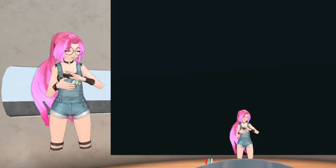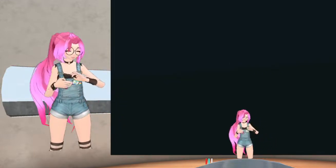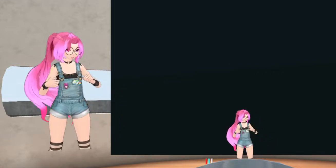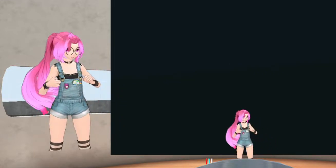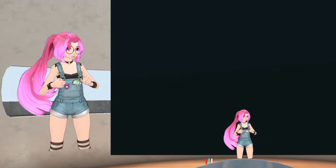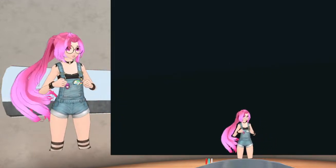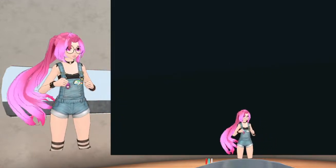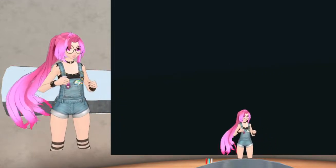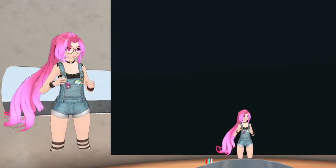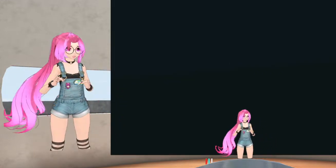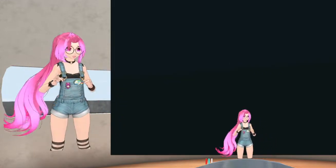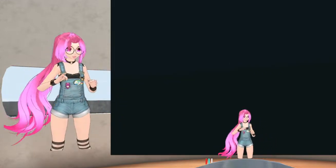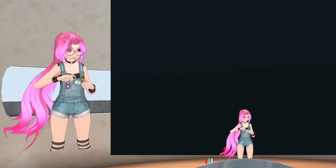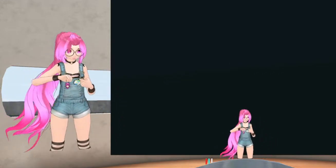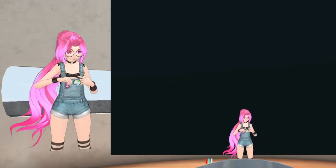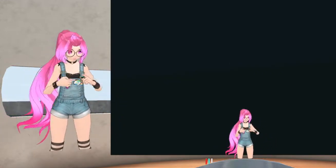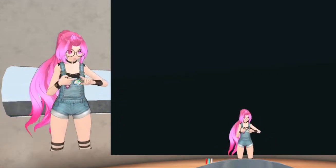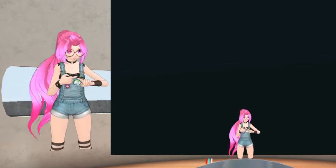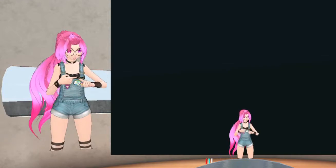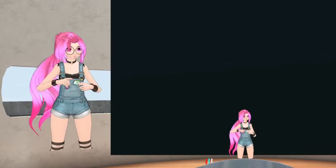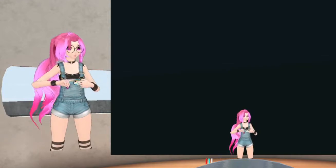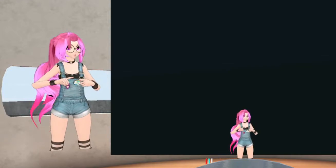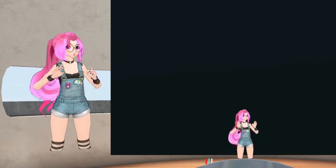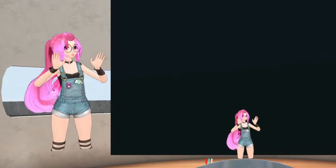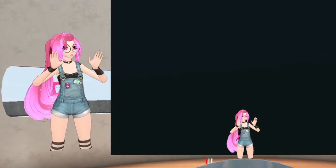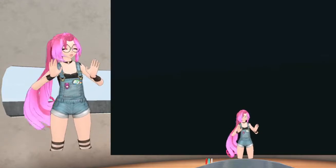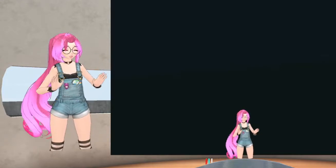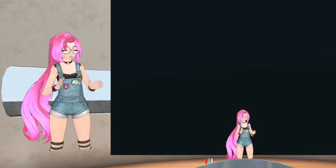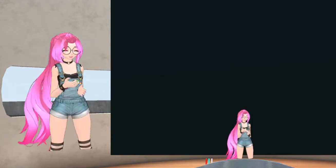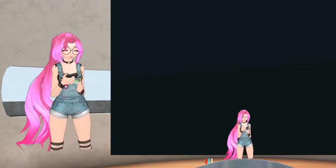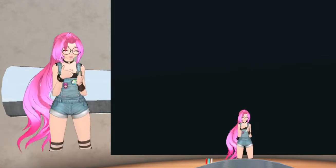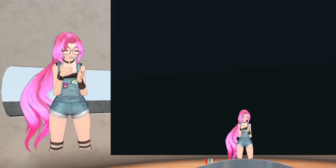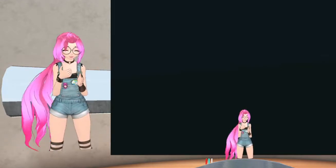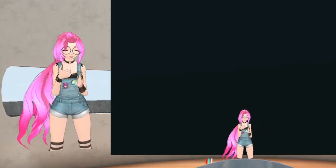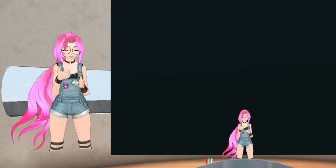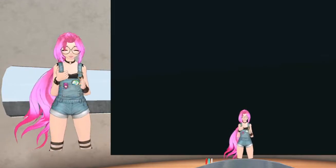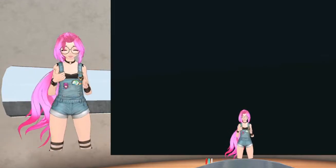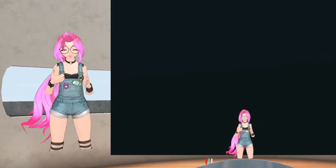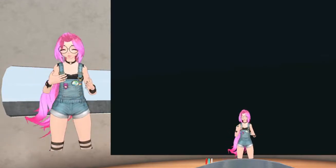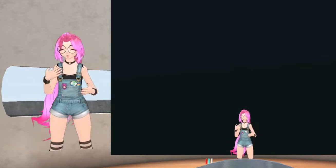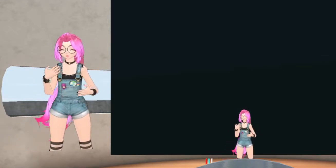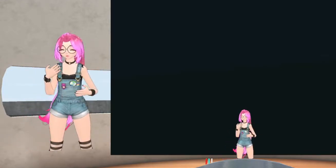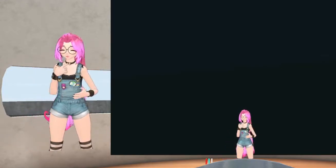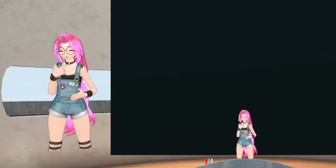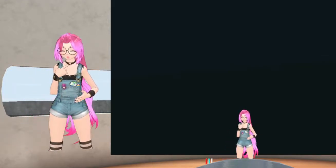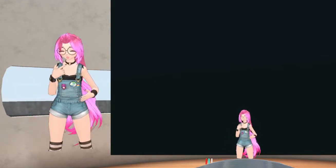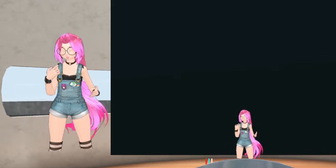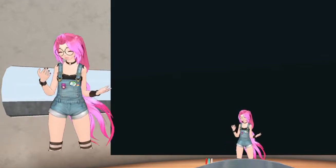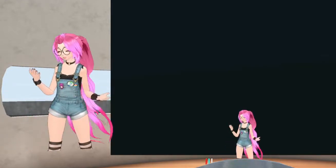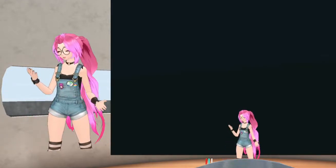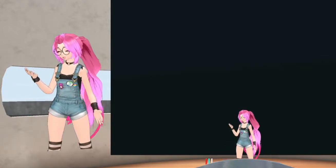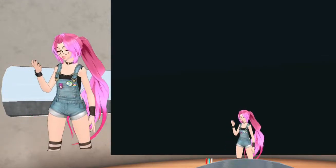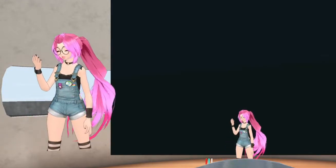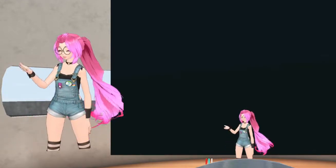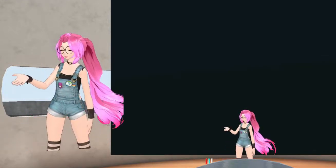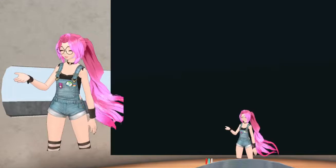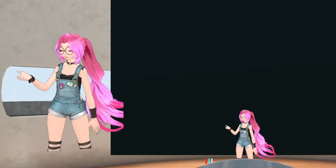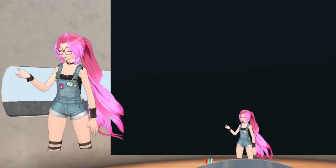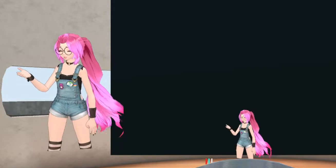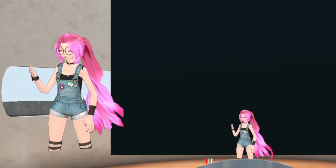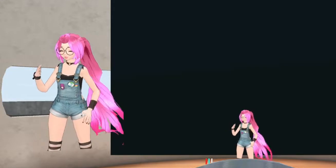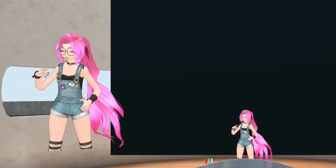story to somebody, or if you're describing your friend, it's really helpful to be able to say,